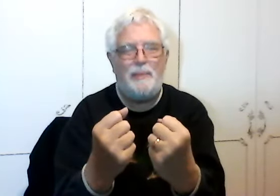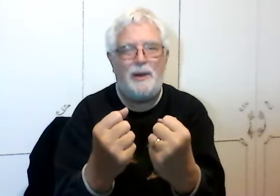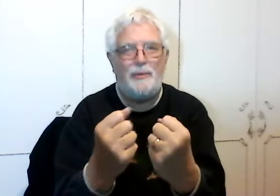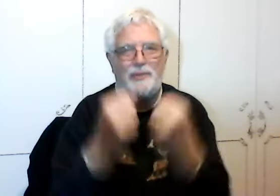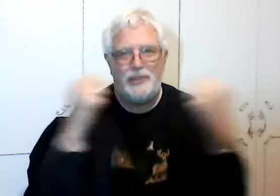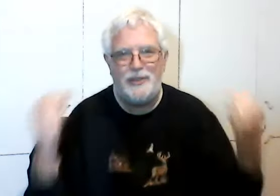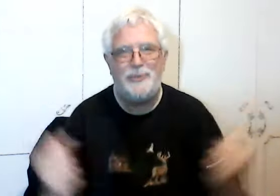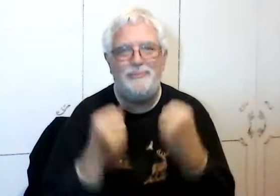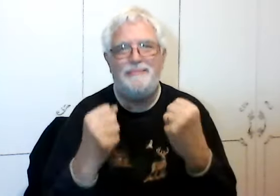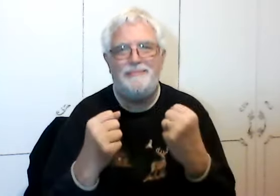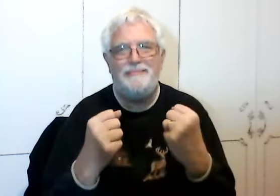belongs to you.